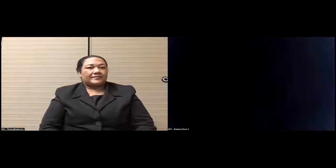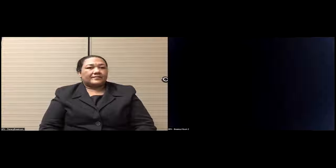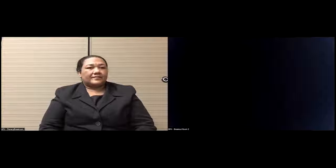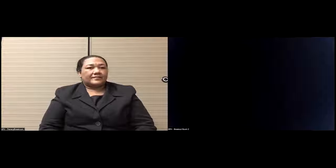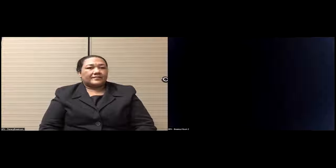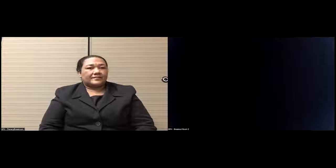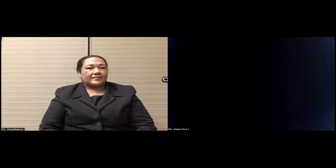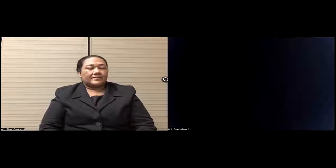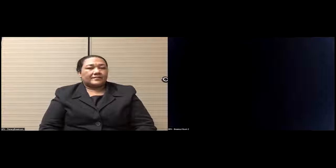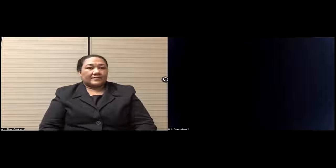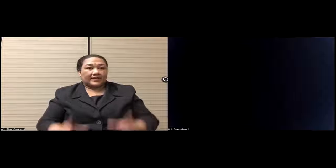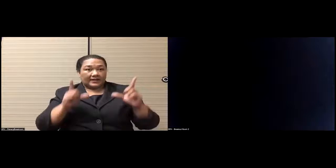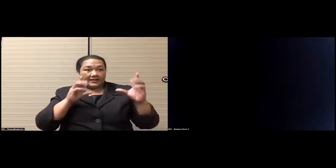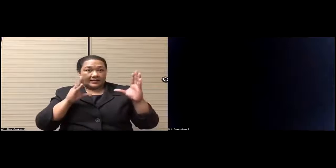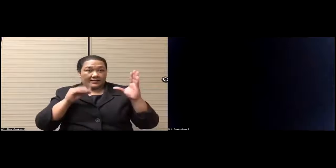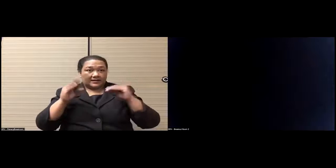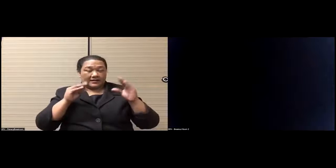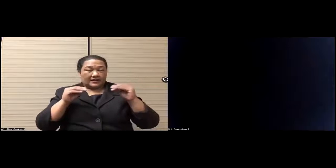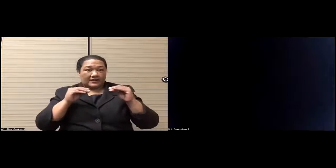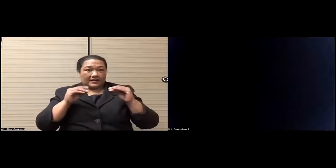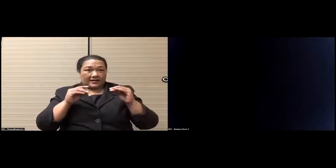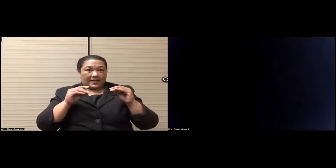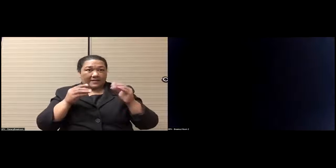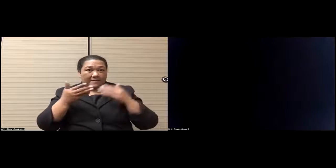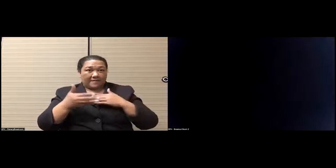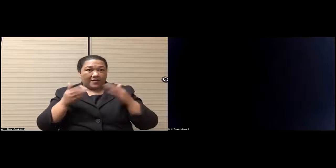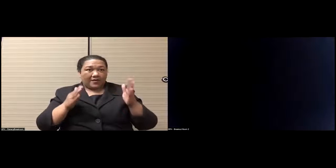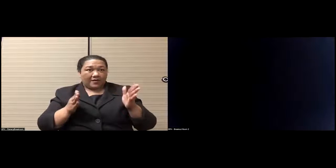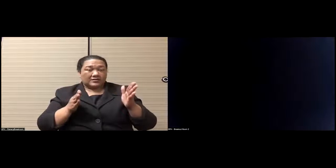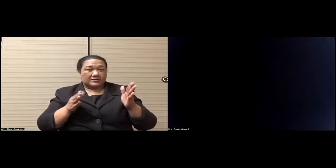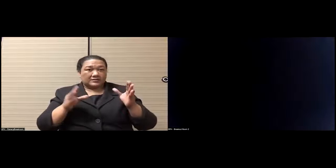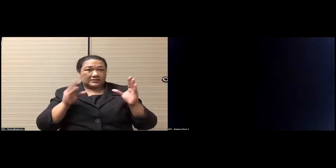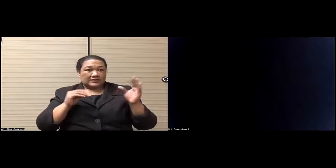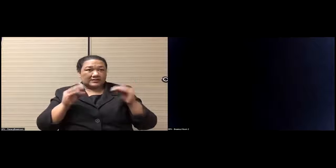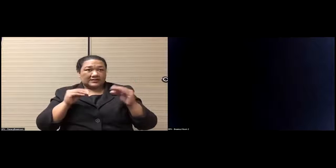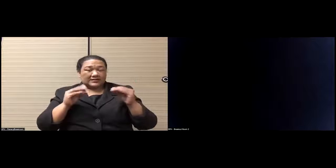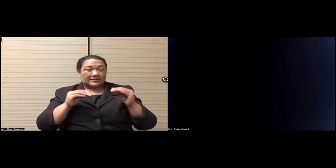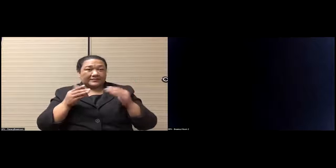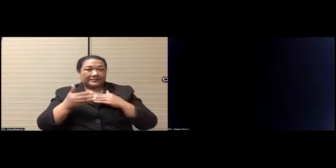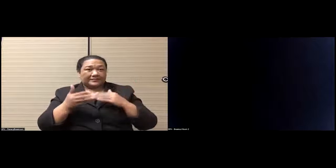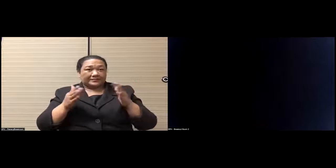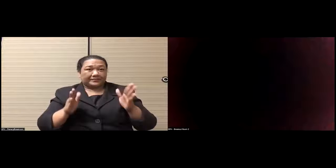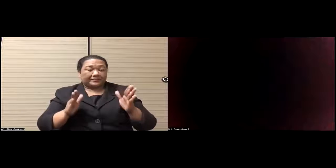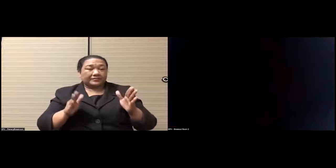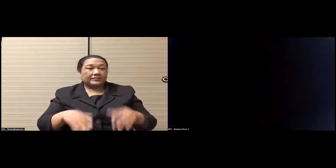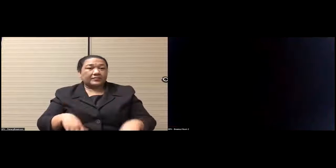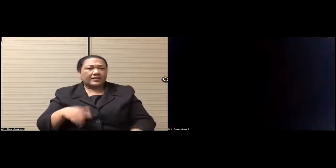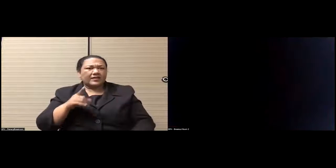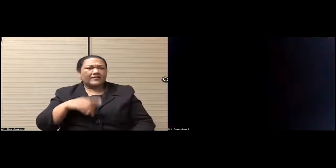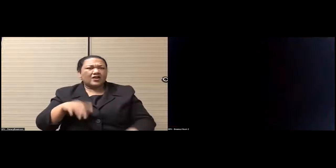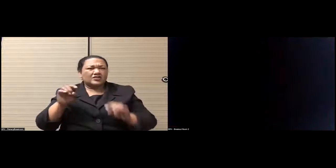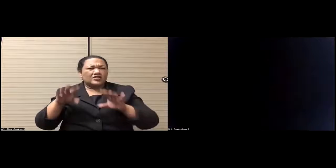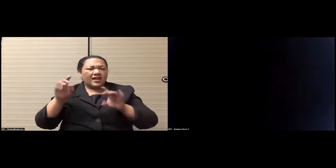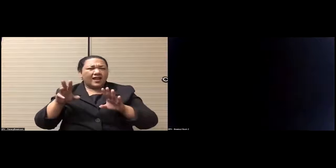Let me just read it here quickly. From the Australian ambassador, women and girls, what do you see?